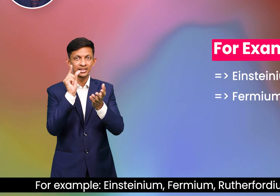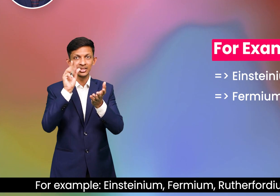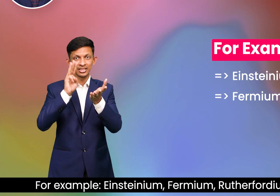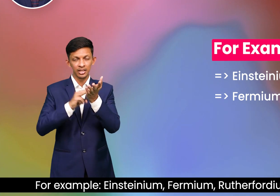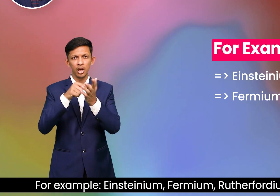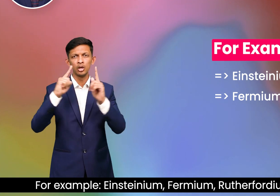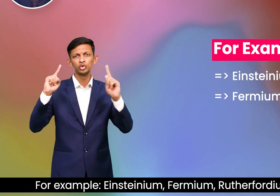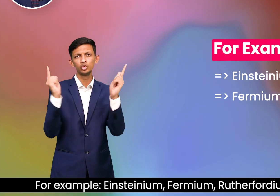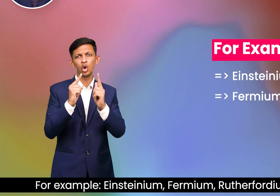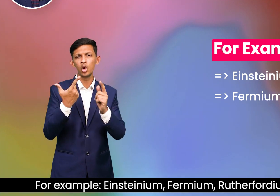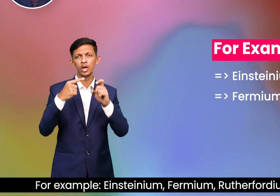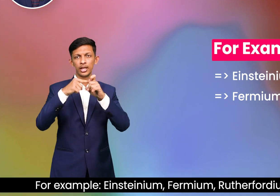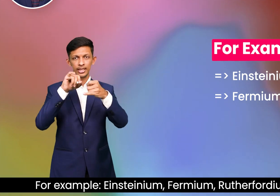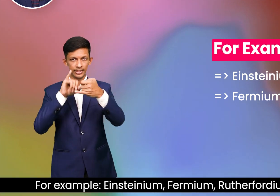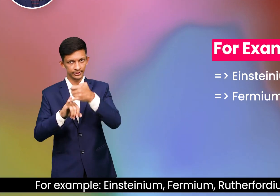Framium,